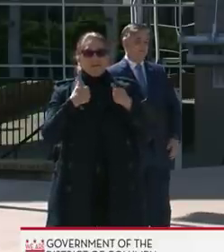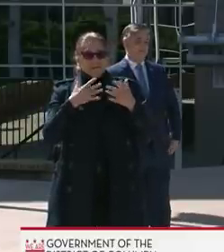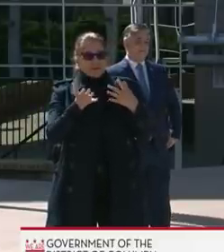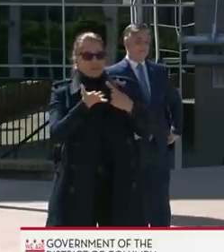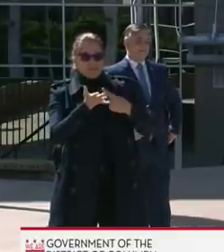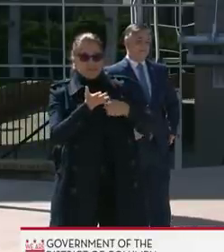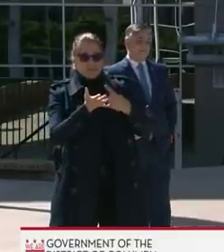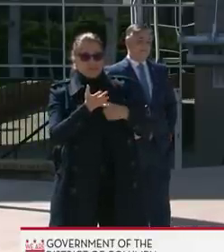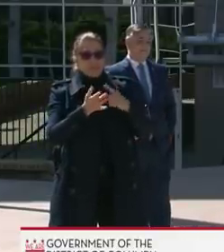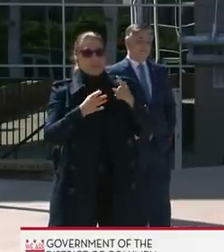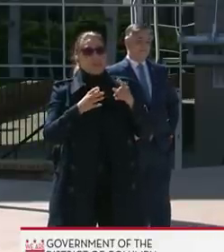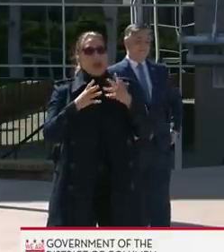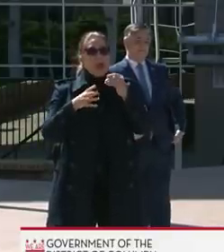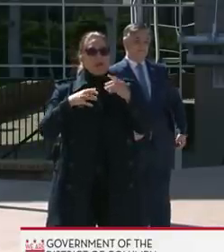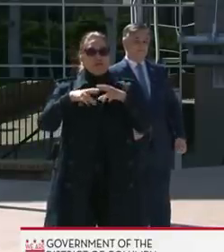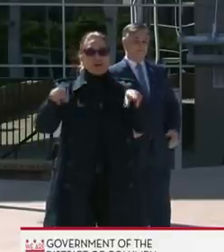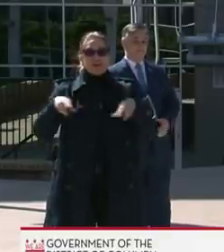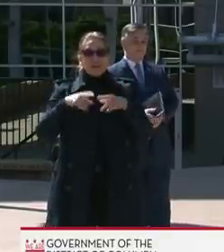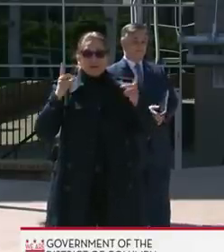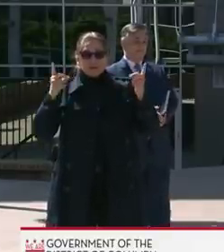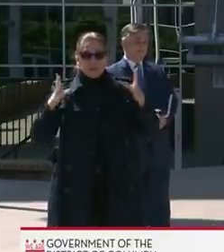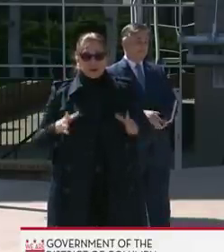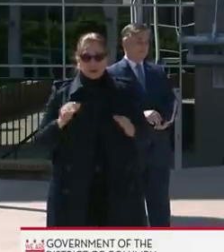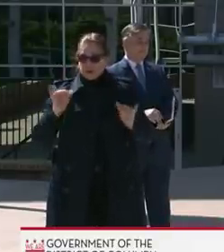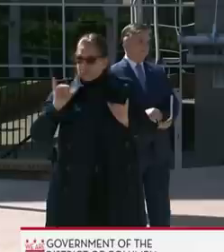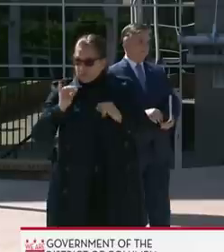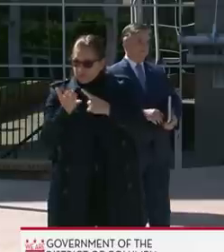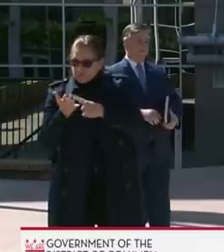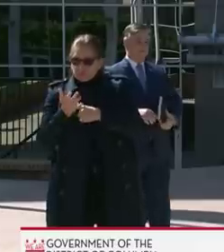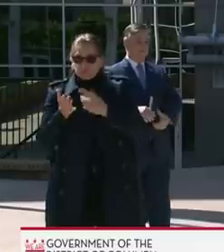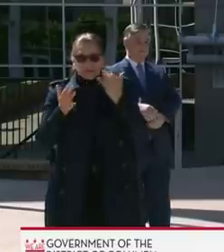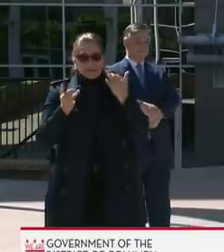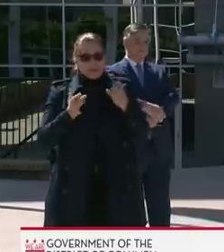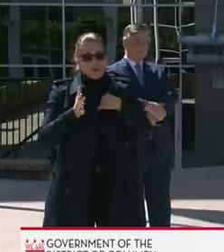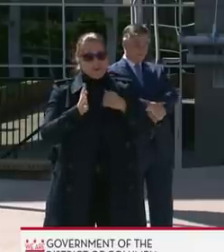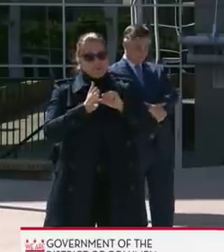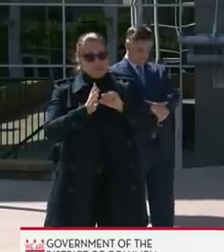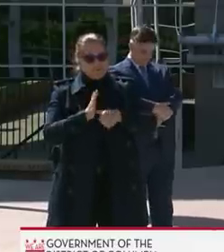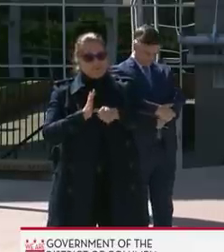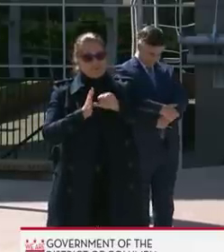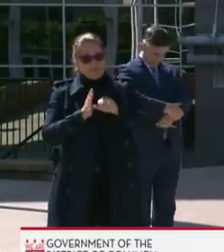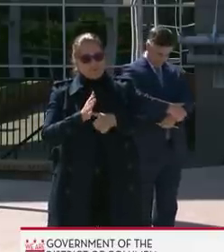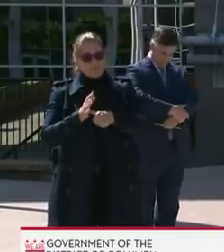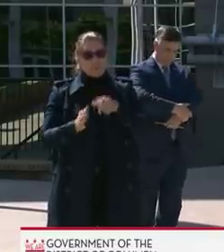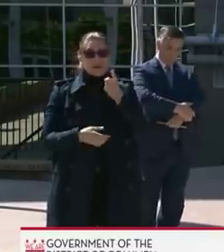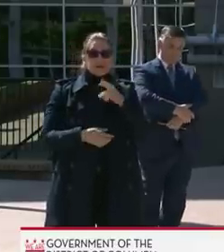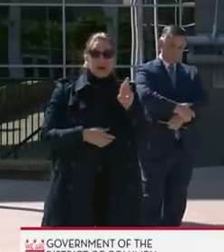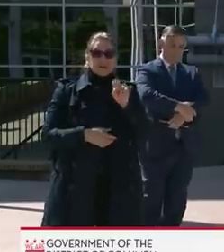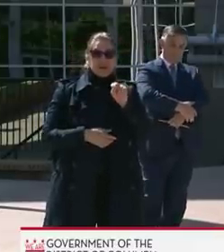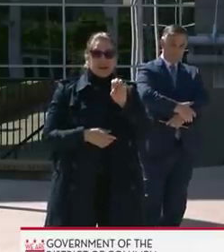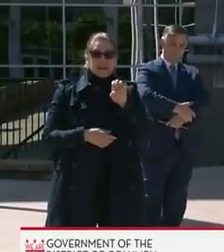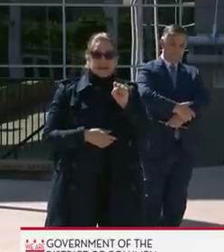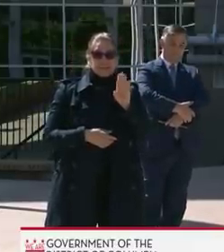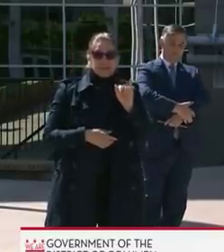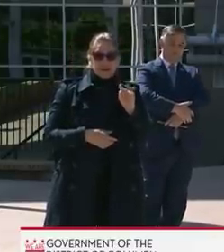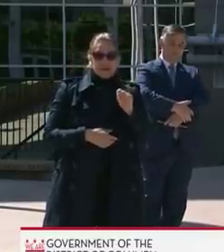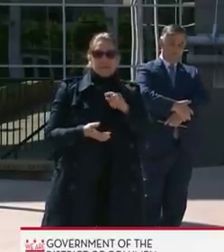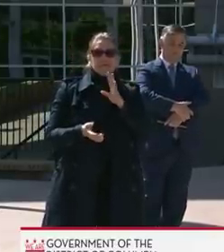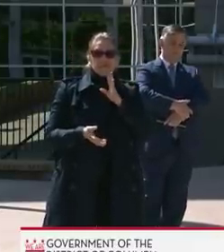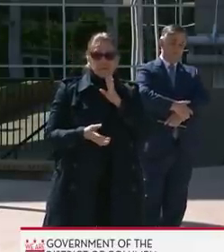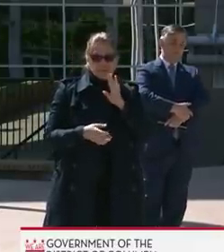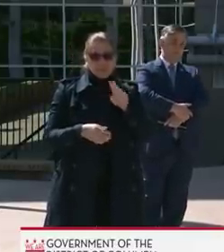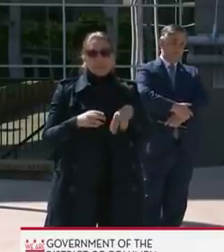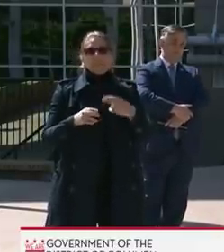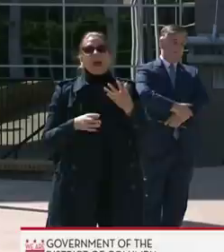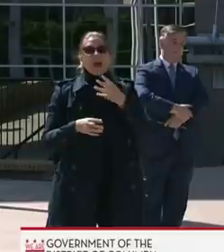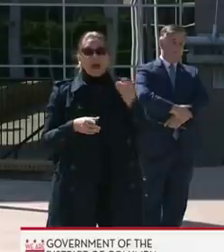you hear. Dr. Nesbitt will be on an additional call today that she participates in with other big city health directors in the White